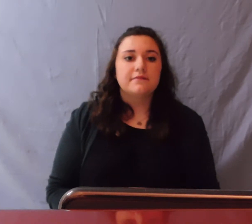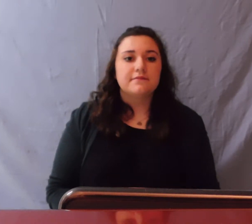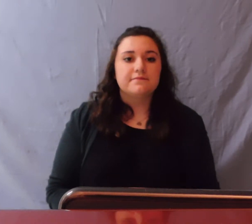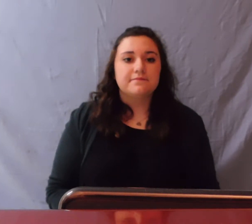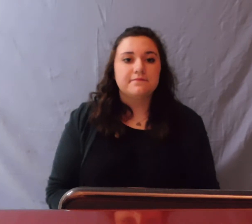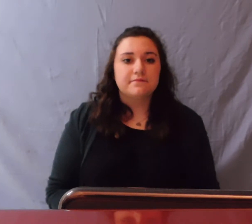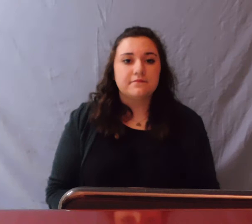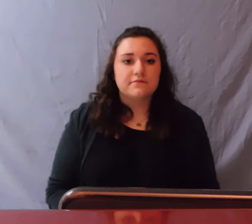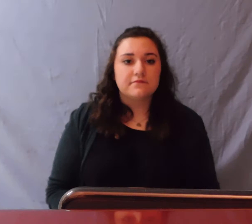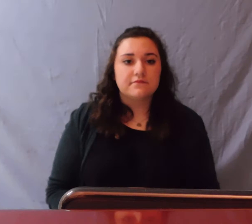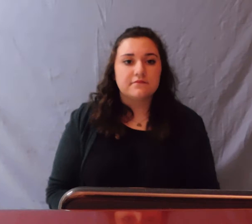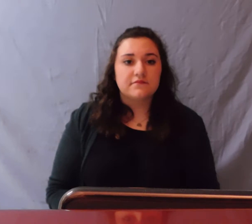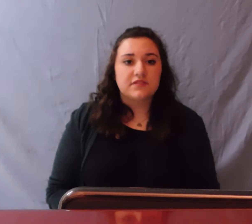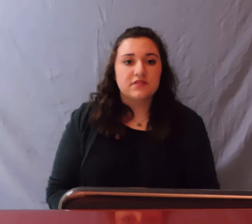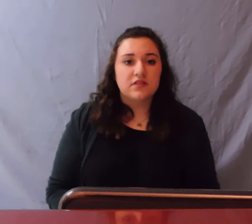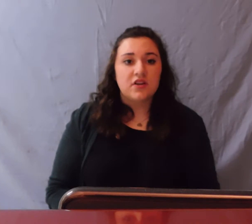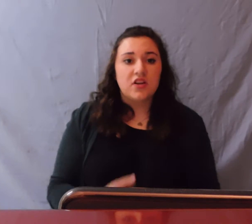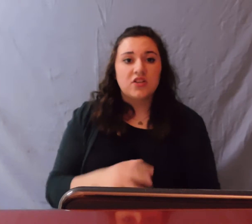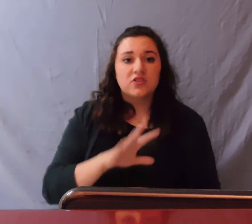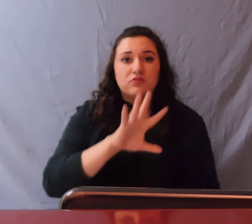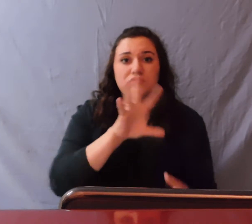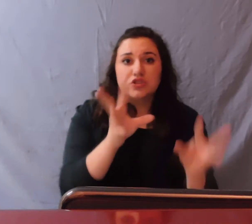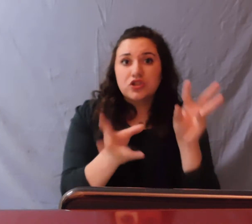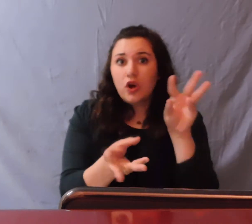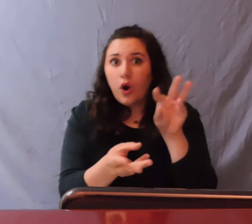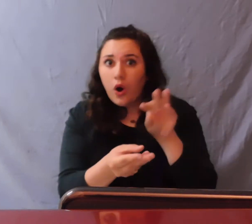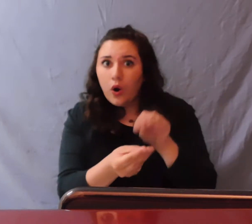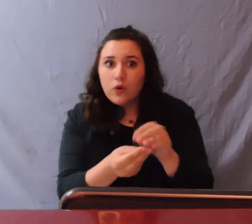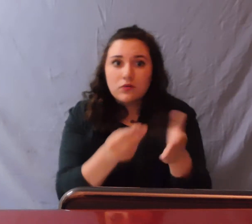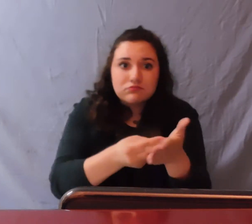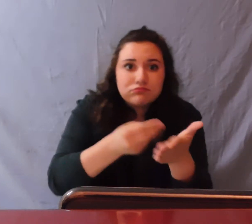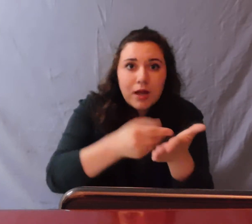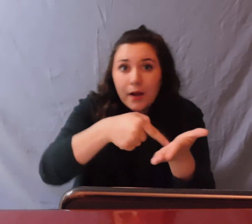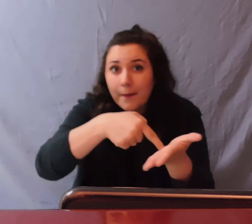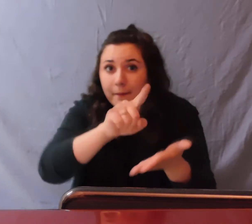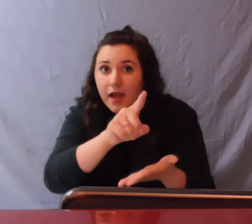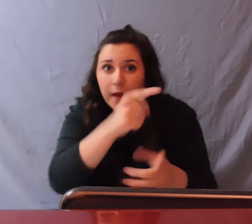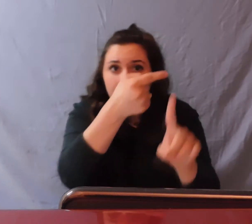And is that all the expenses you have for on a monthly basis?